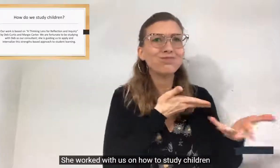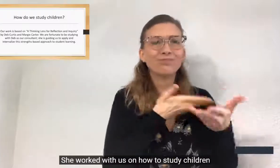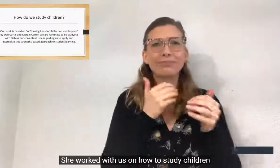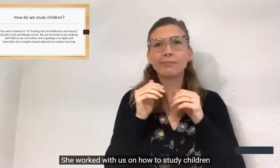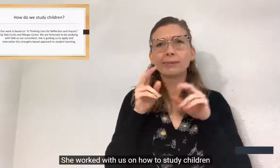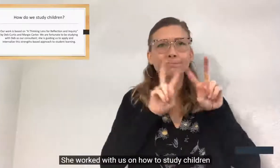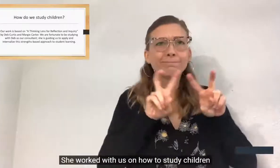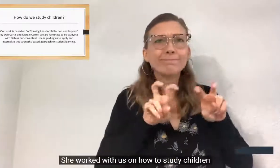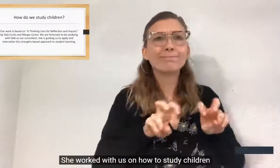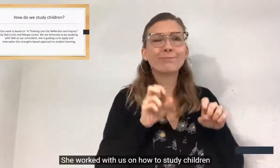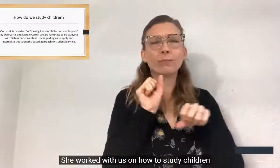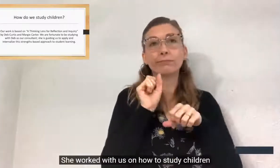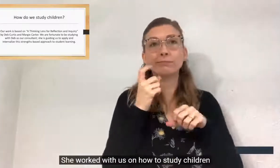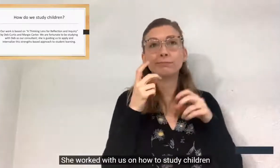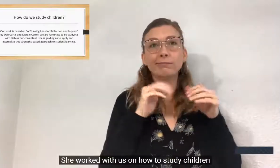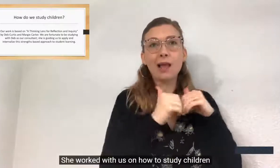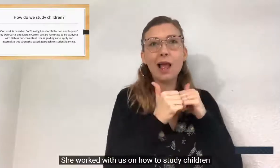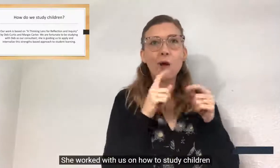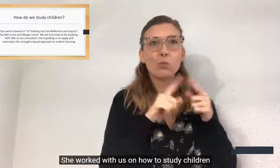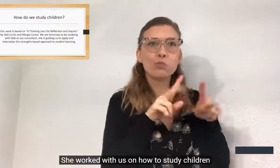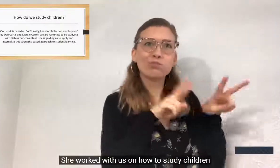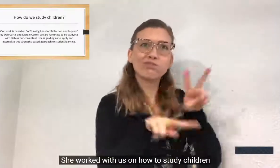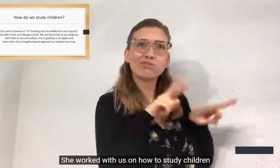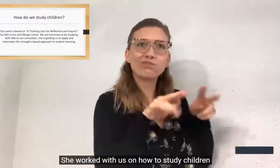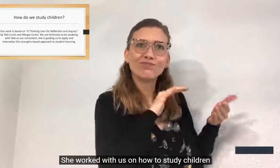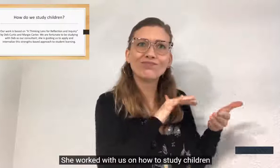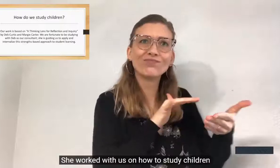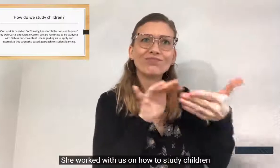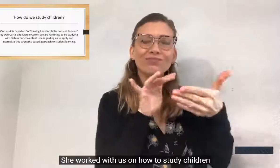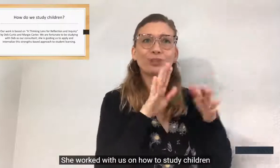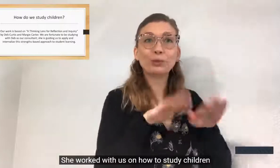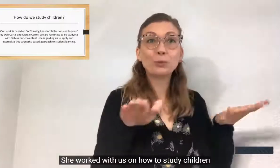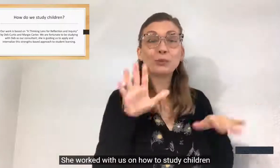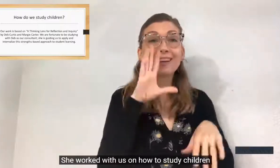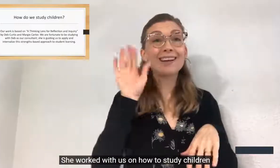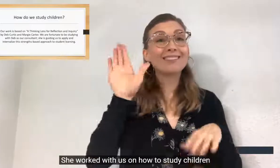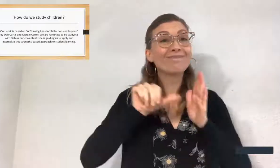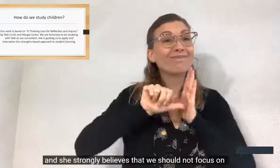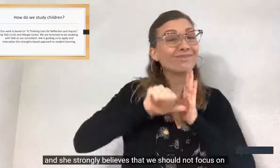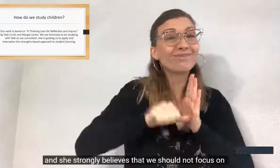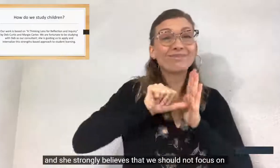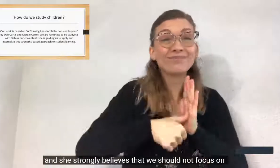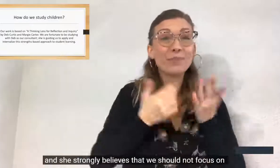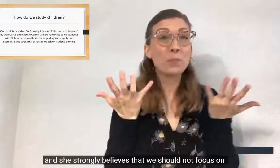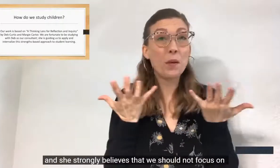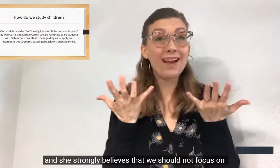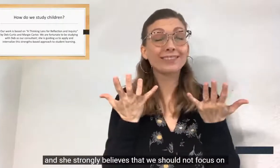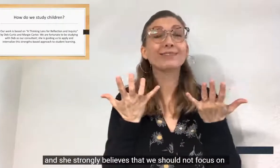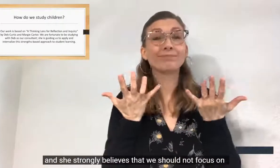worked closely with us on how to study and observe children. And she